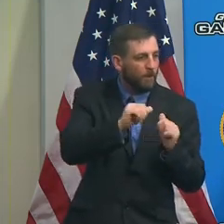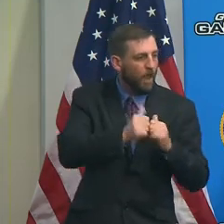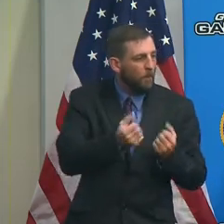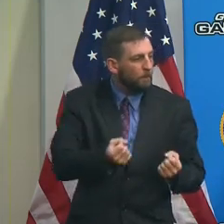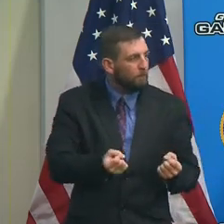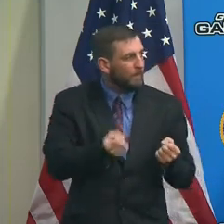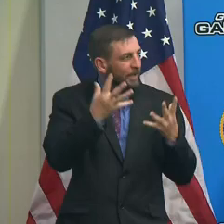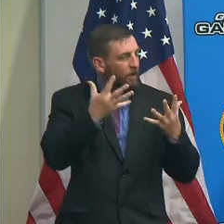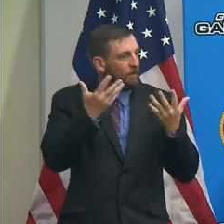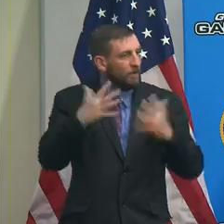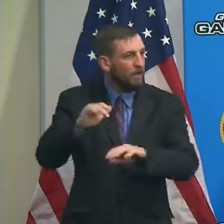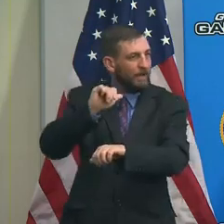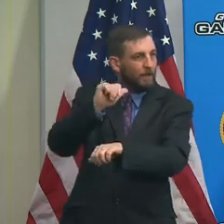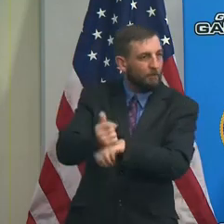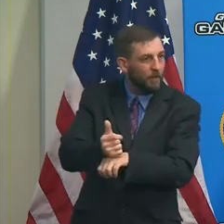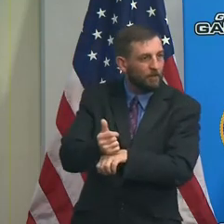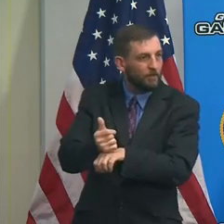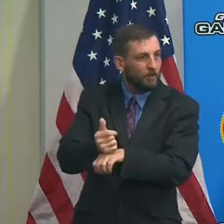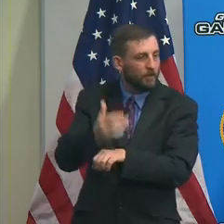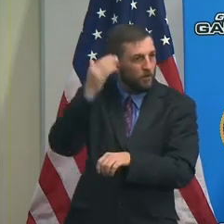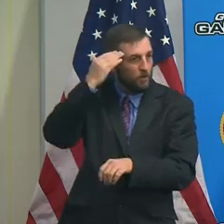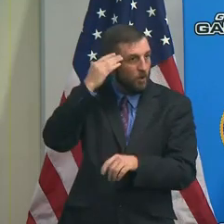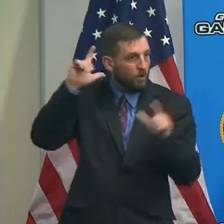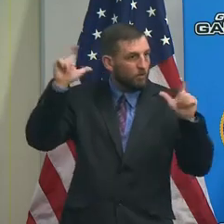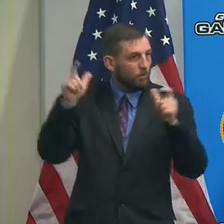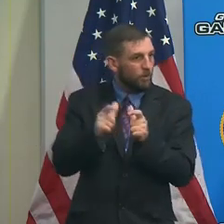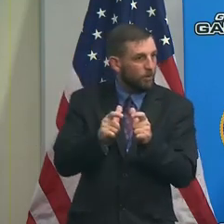shelter folks and hotels. How many are in place? I know we just consolidated down to 12.